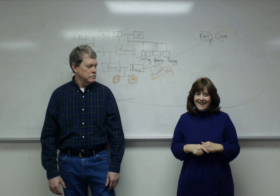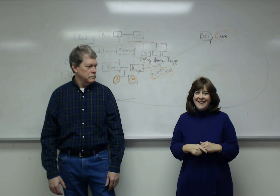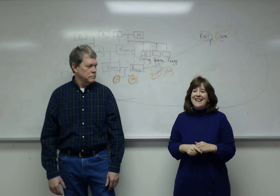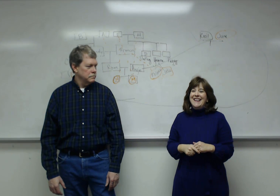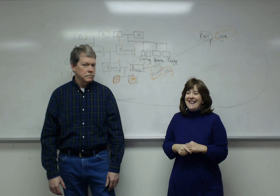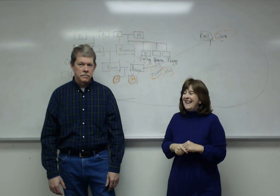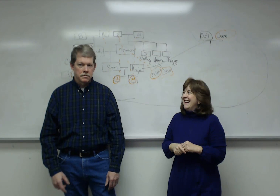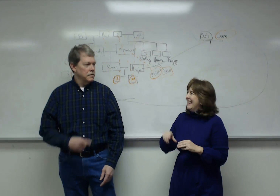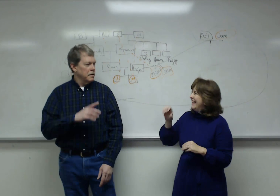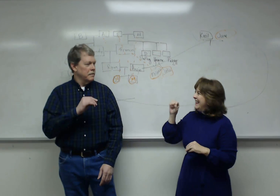Scarface.